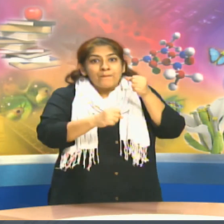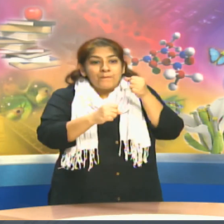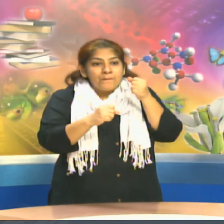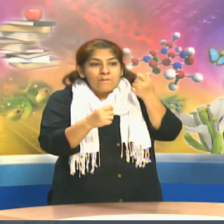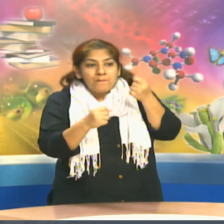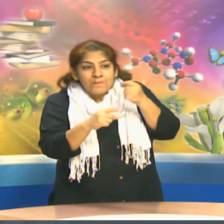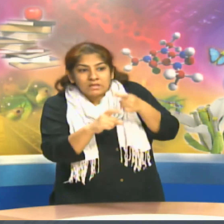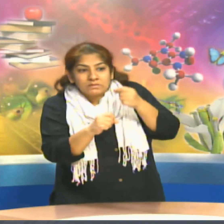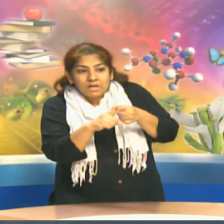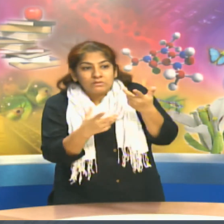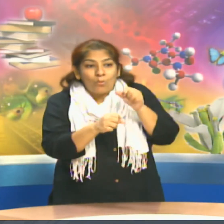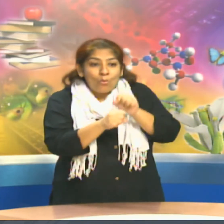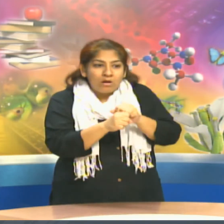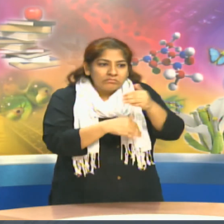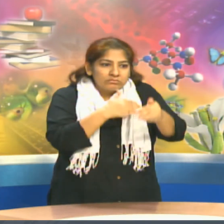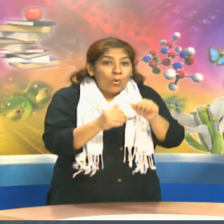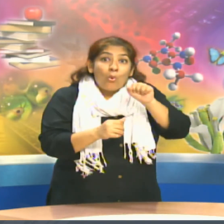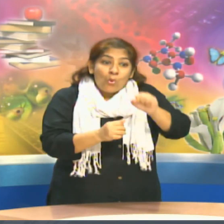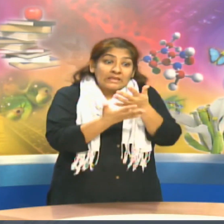10th books, no. There is a proper